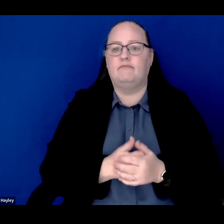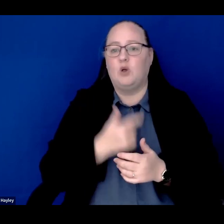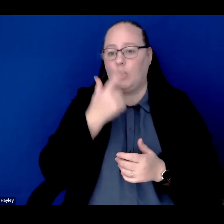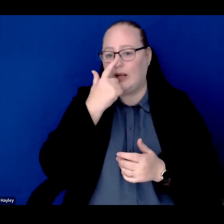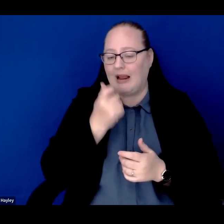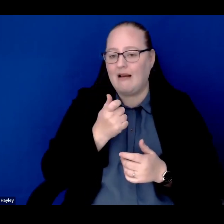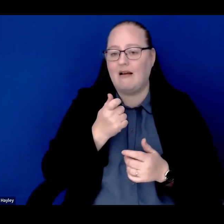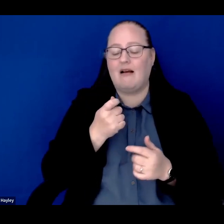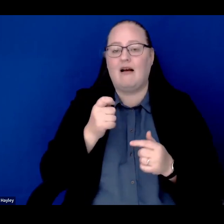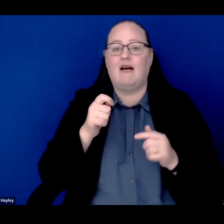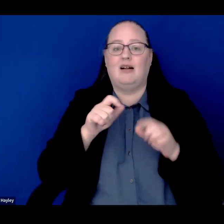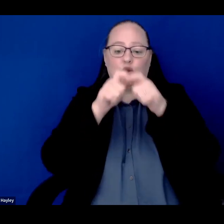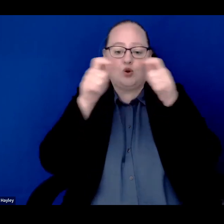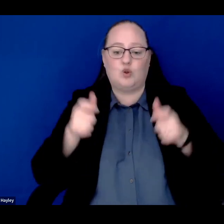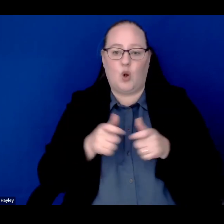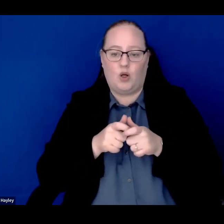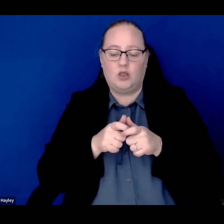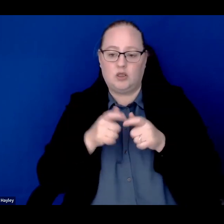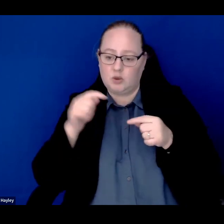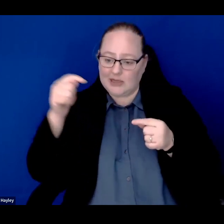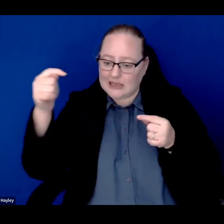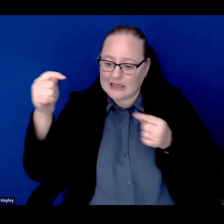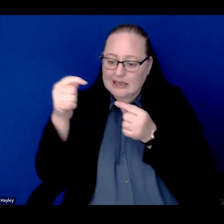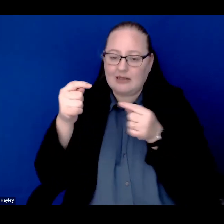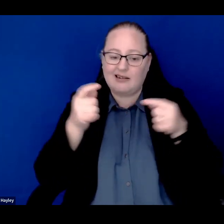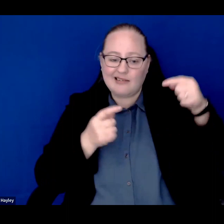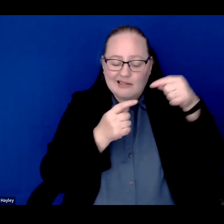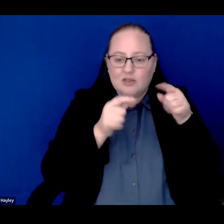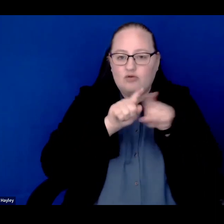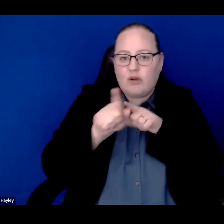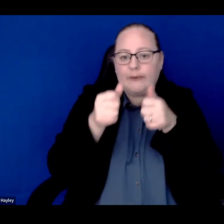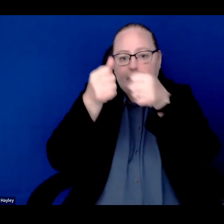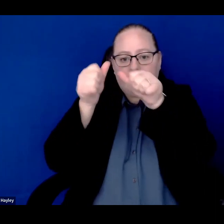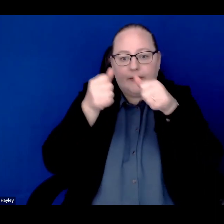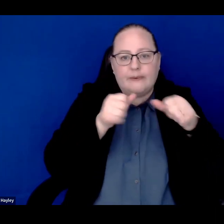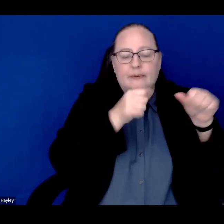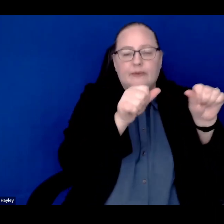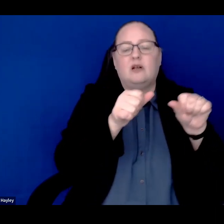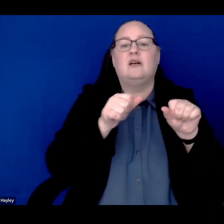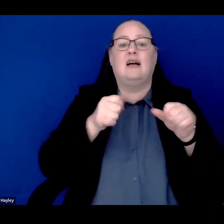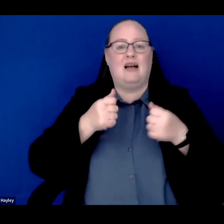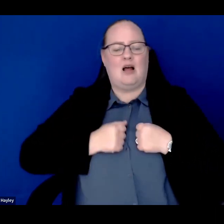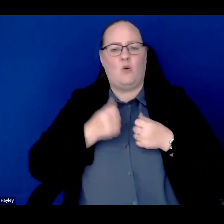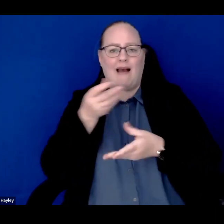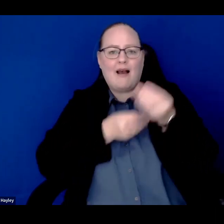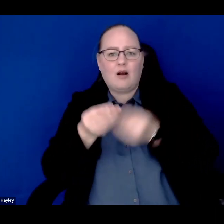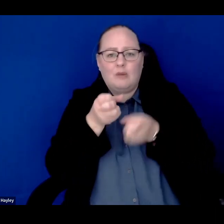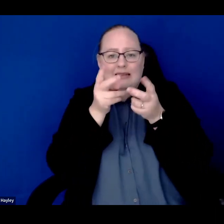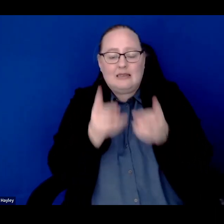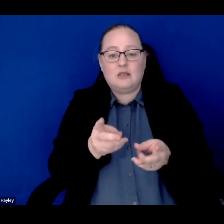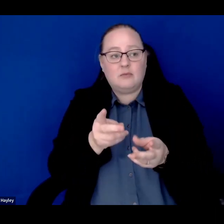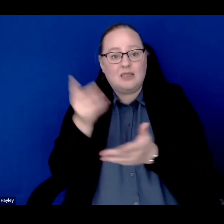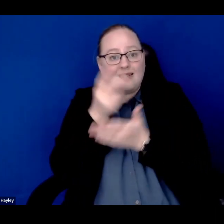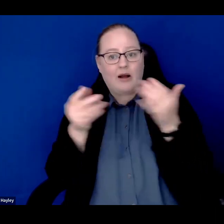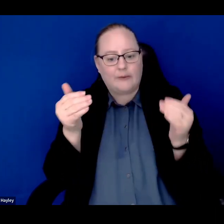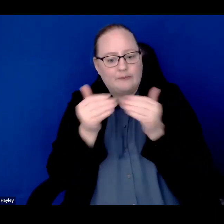both sides at the same time, really. And our economic system wasn't designed for this challenge. So we need new policies and